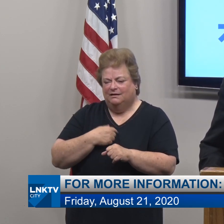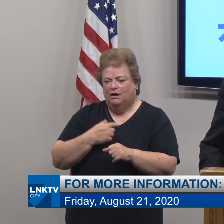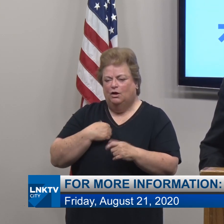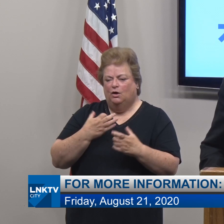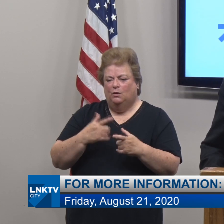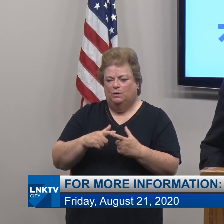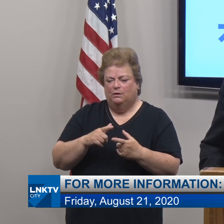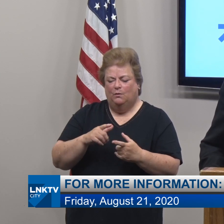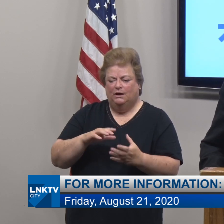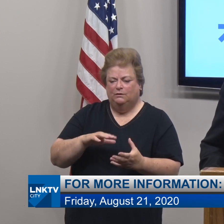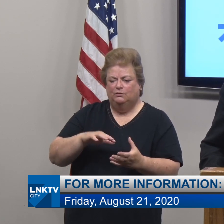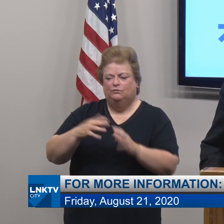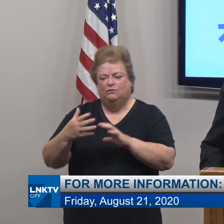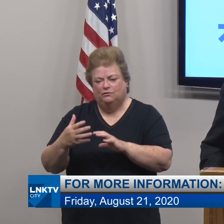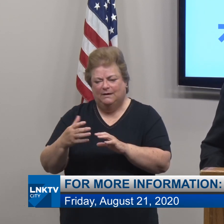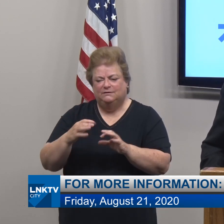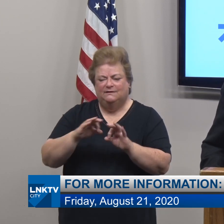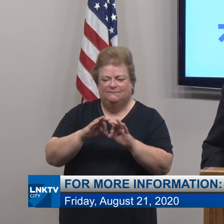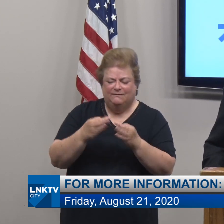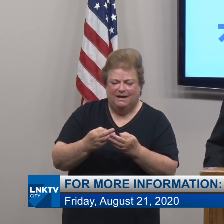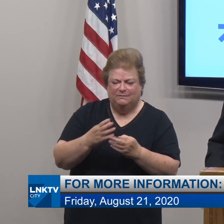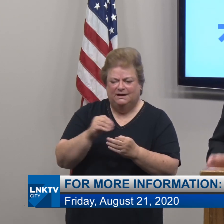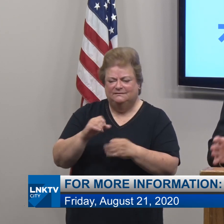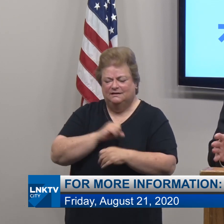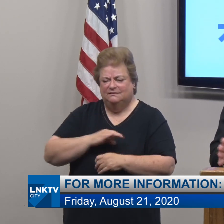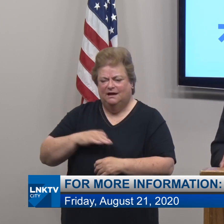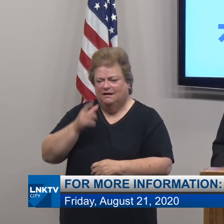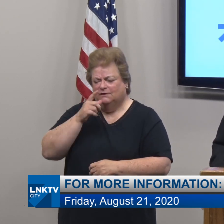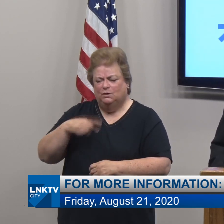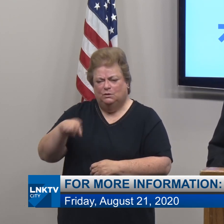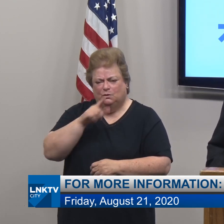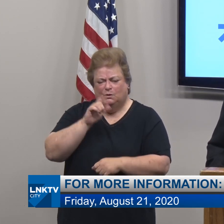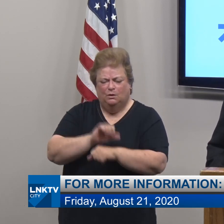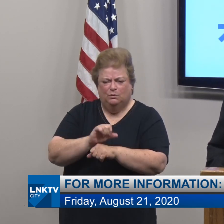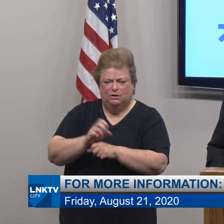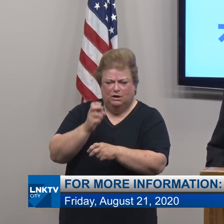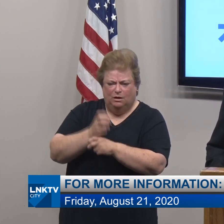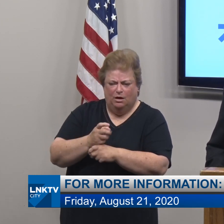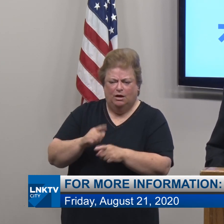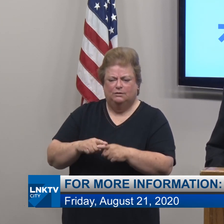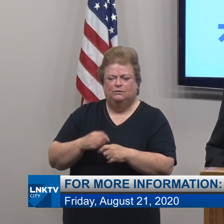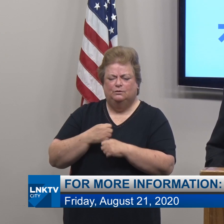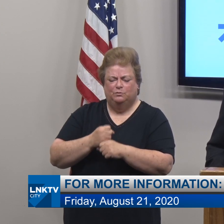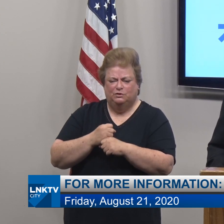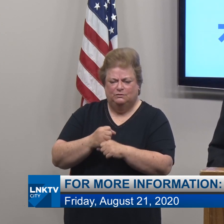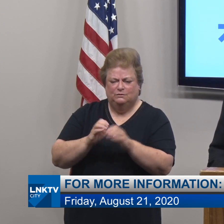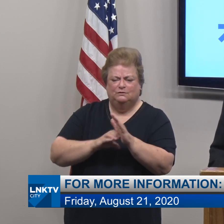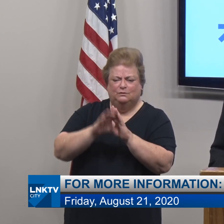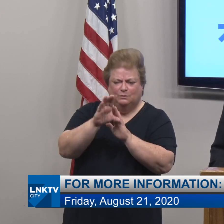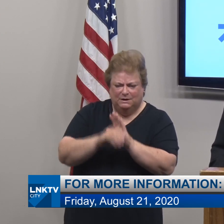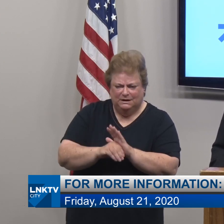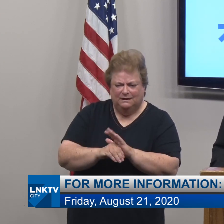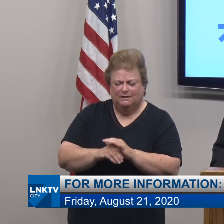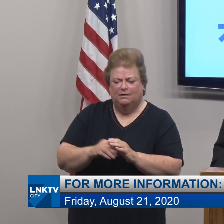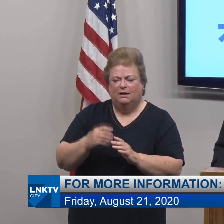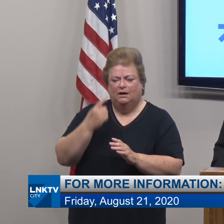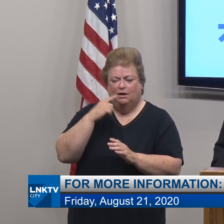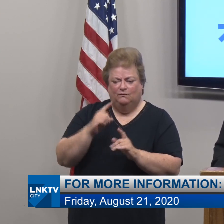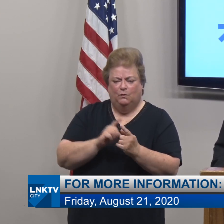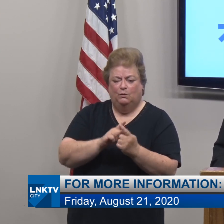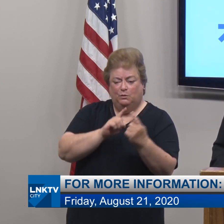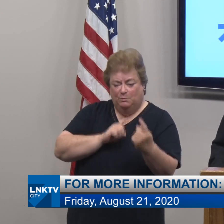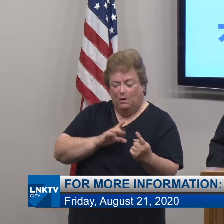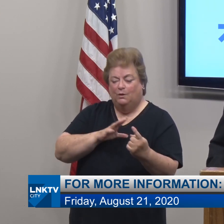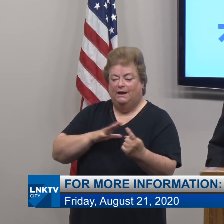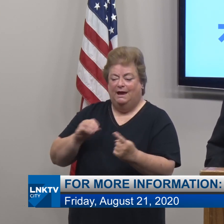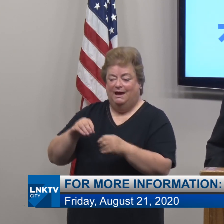to our families and to our staff that are working so hard right now to produce curriculum through remote as well as in